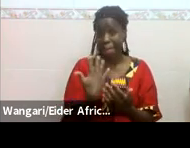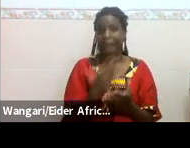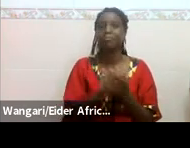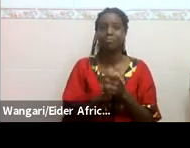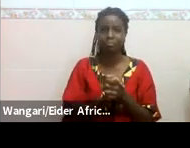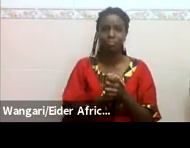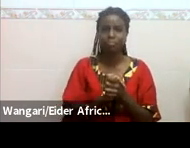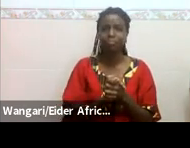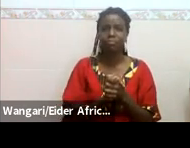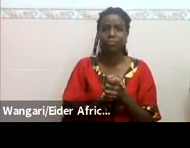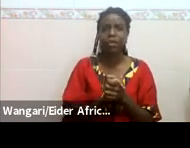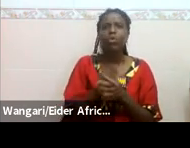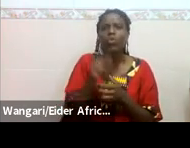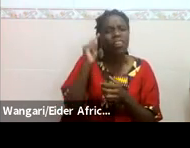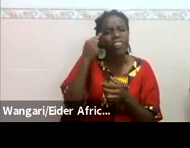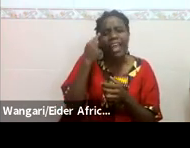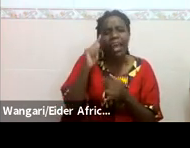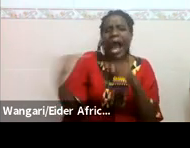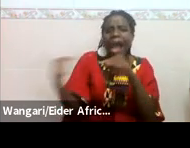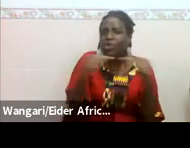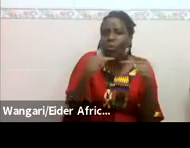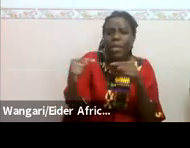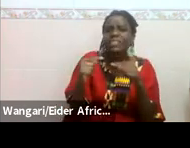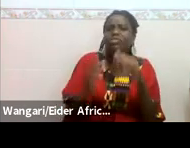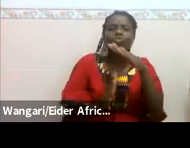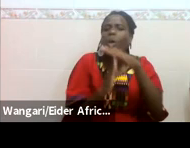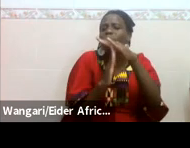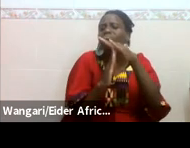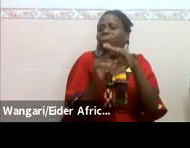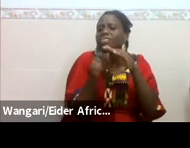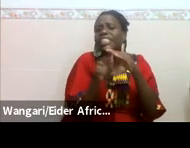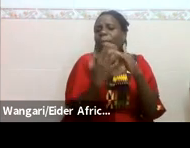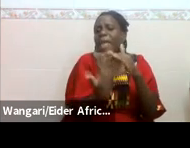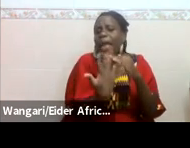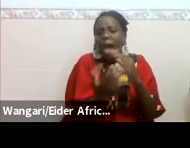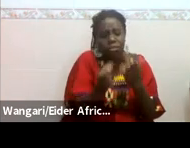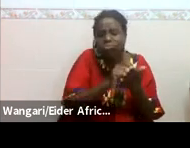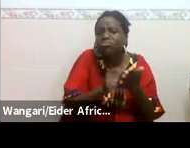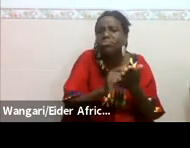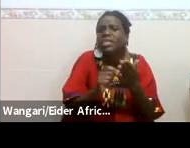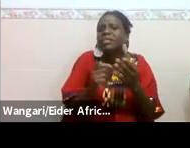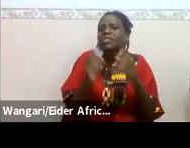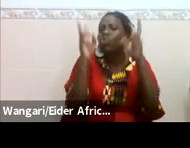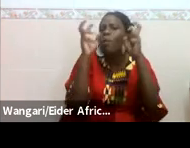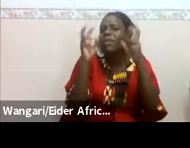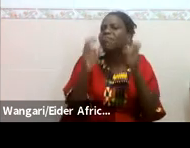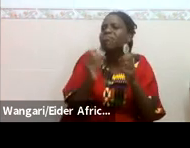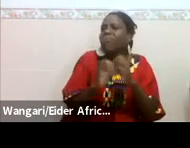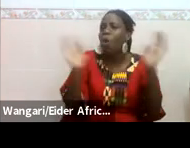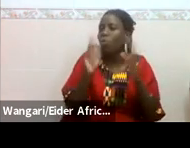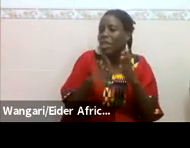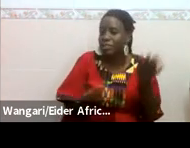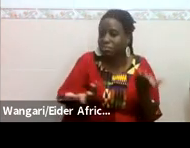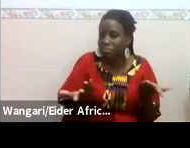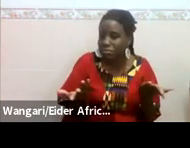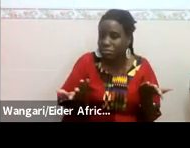do is like a short summary that at the top that kind of describes what the work